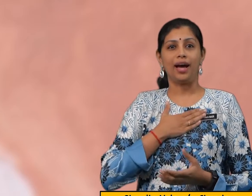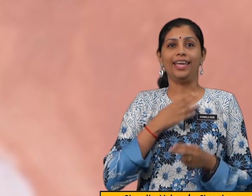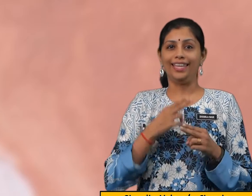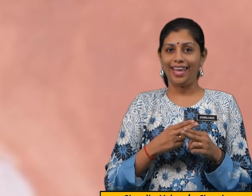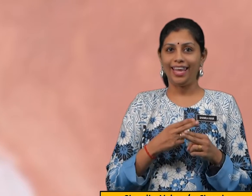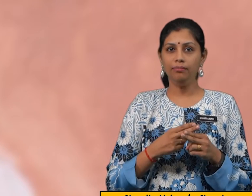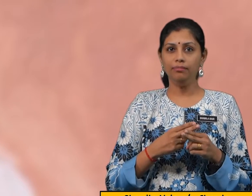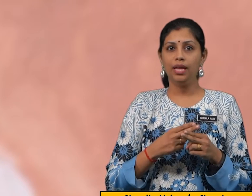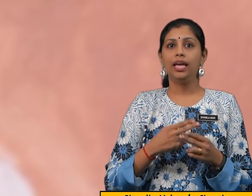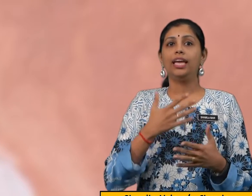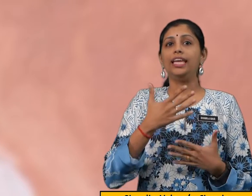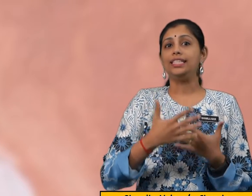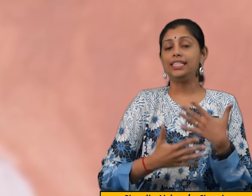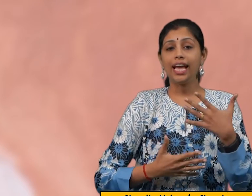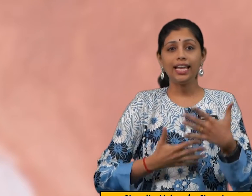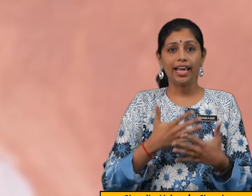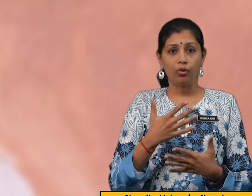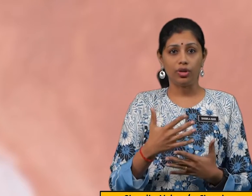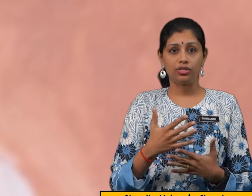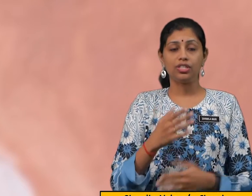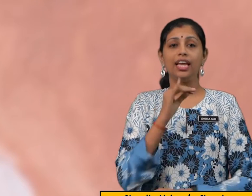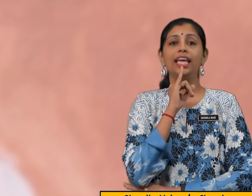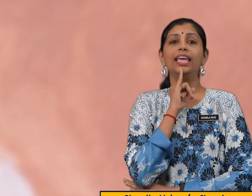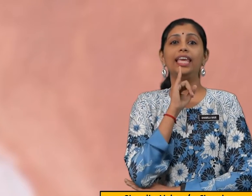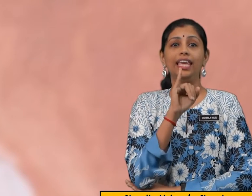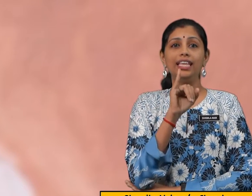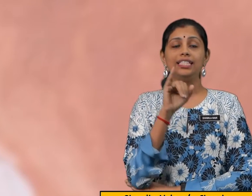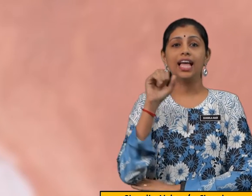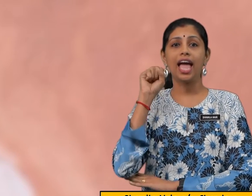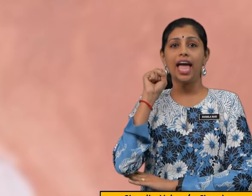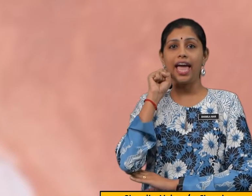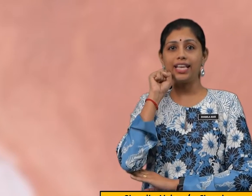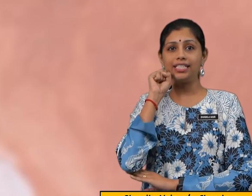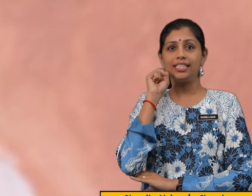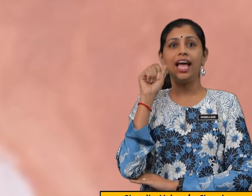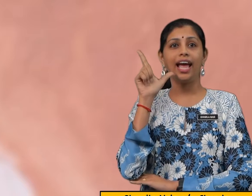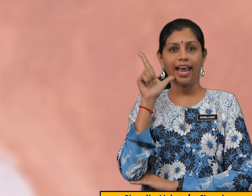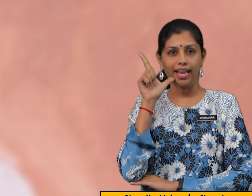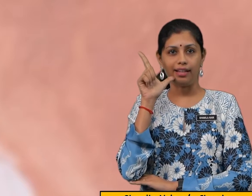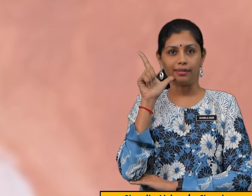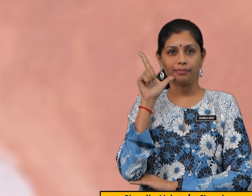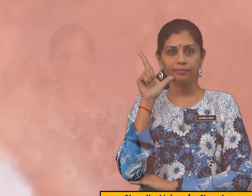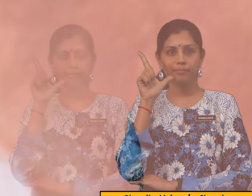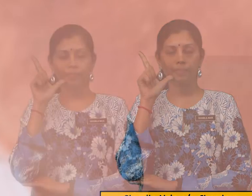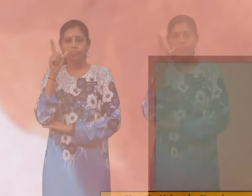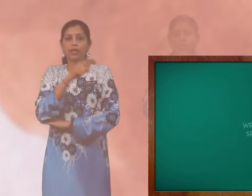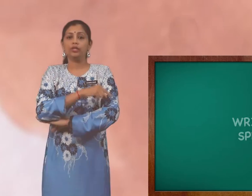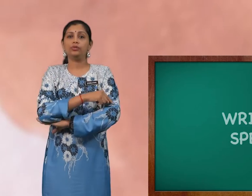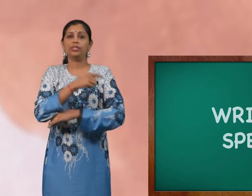My name in sign language is SL.